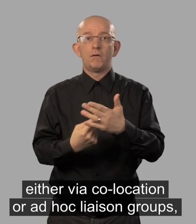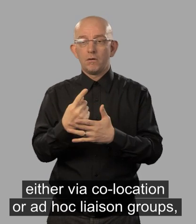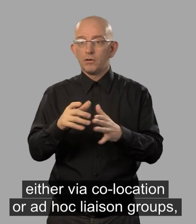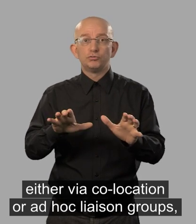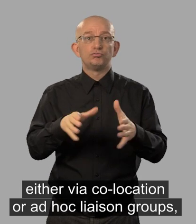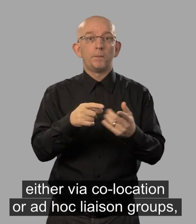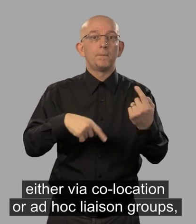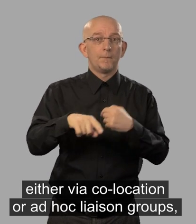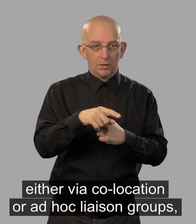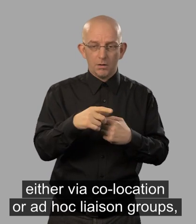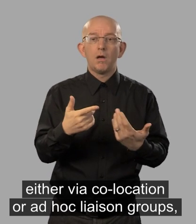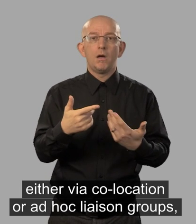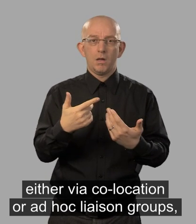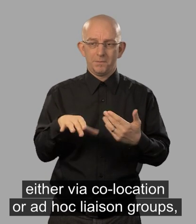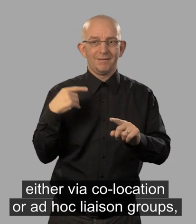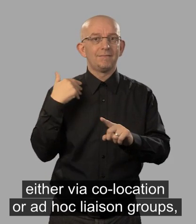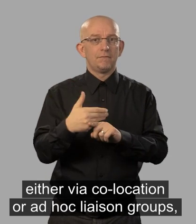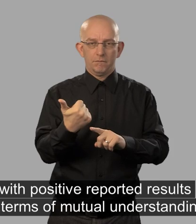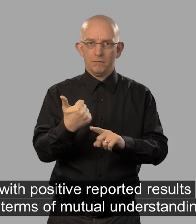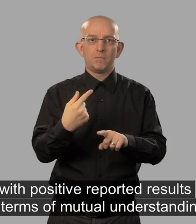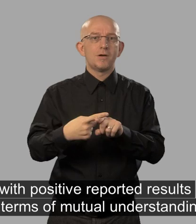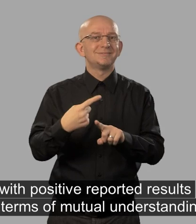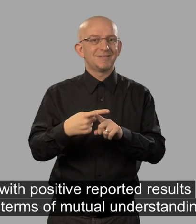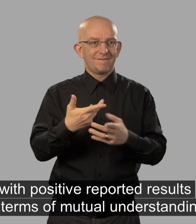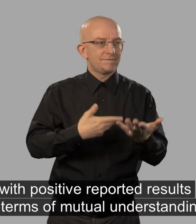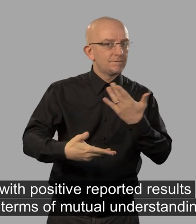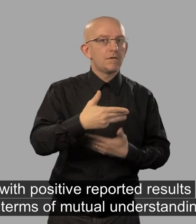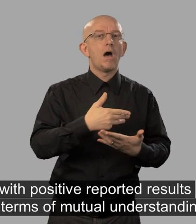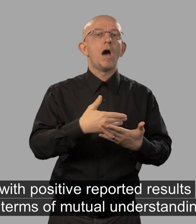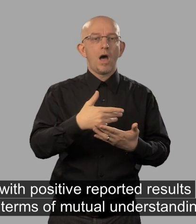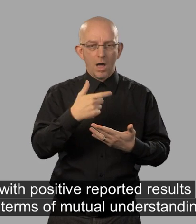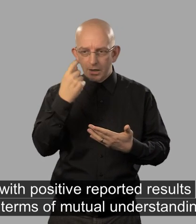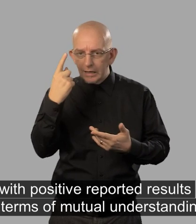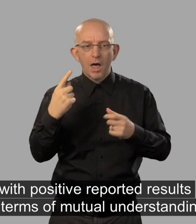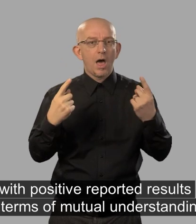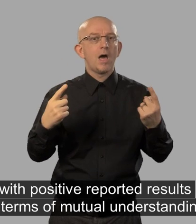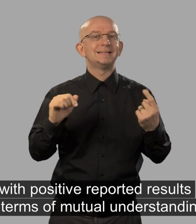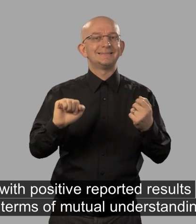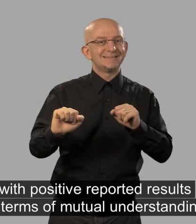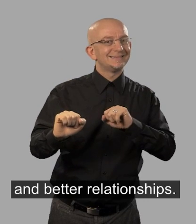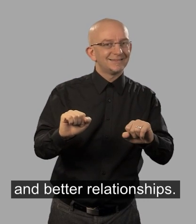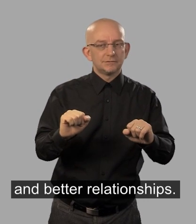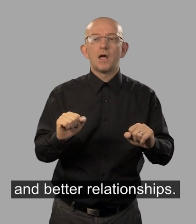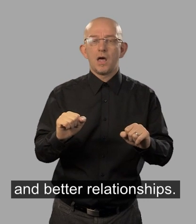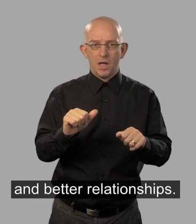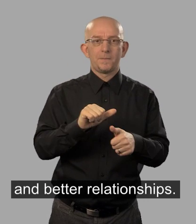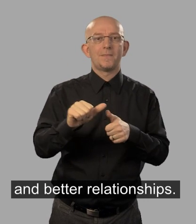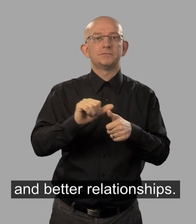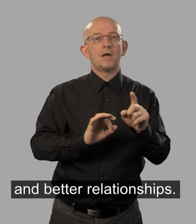groups, with positive reported results in terms of mutual understanding and better relationships.